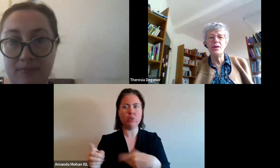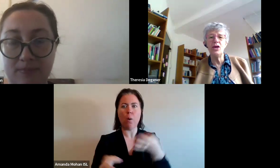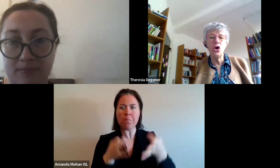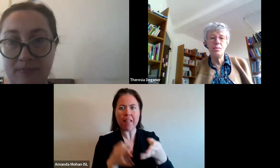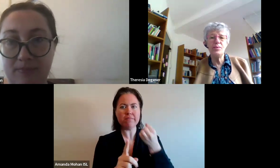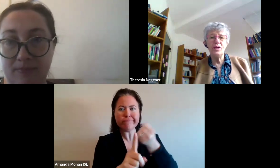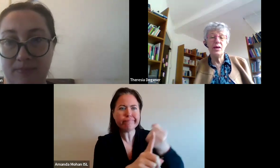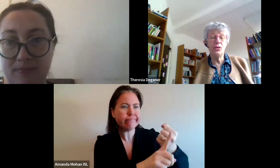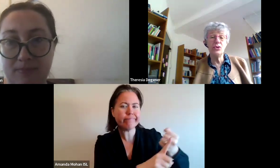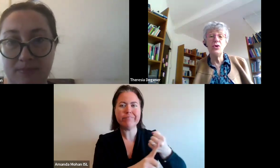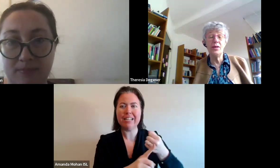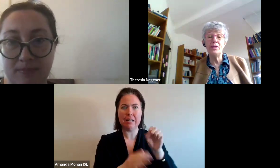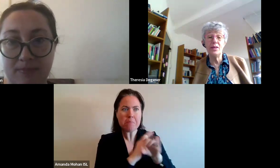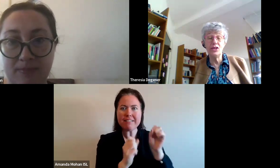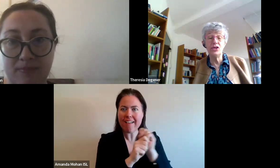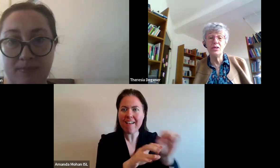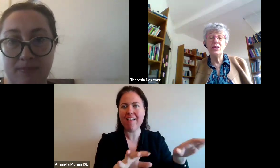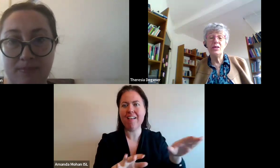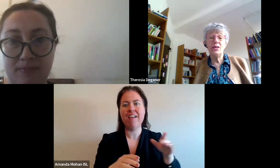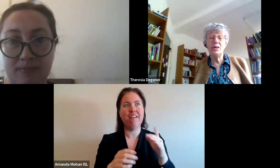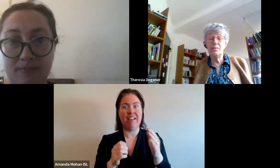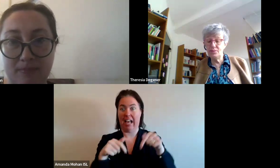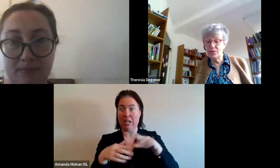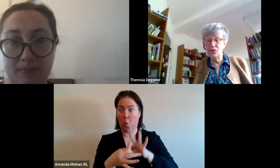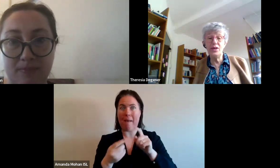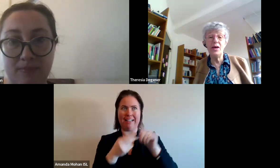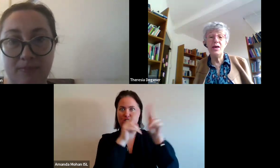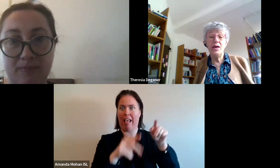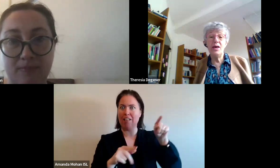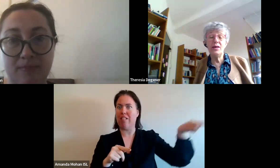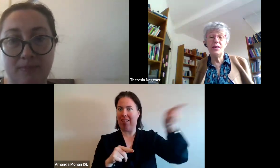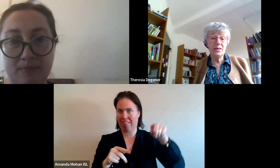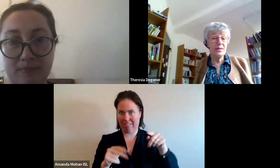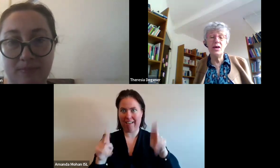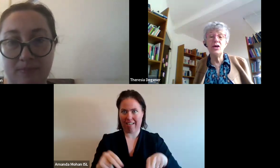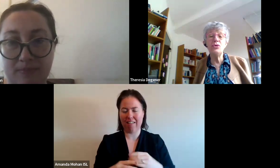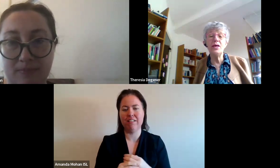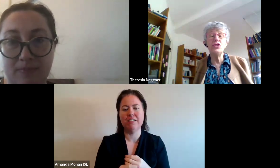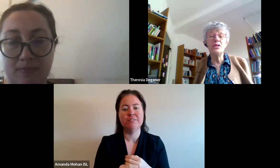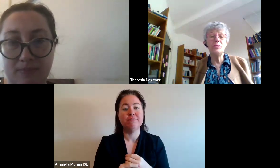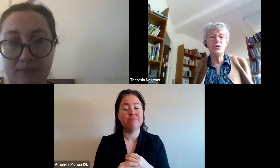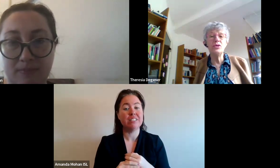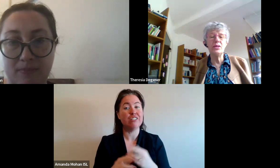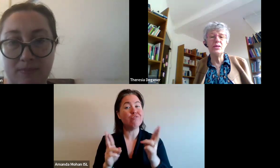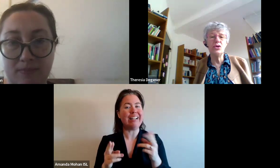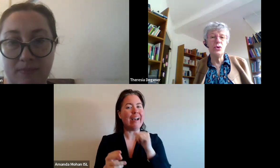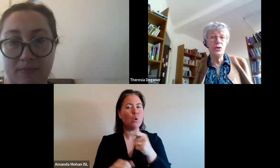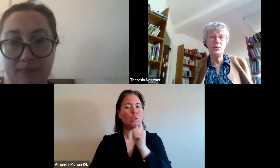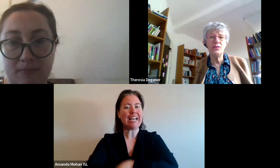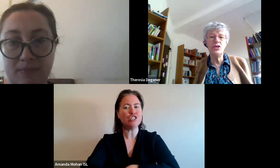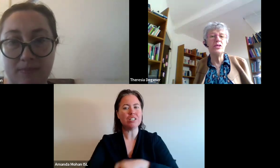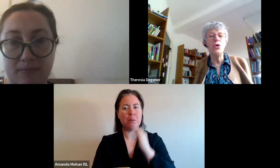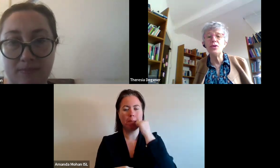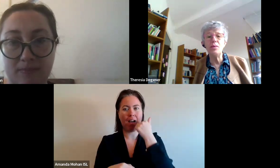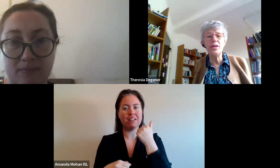policy lobbying at home and also at international arena. And yes, there are no sanctions because the